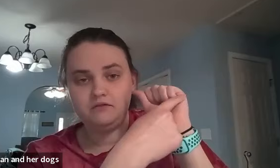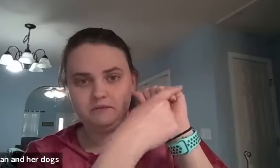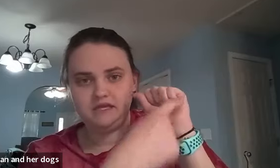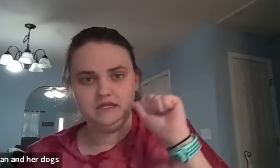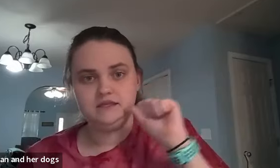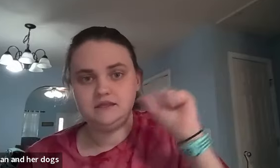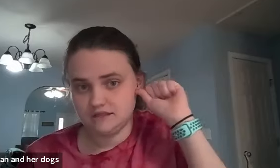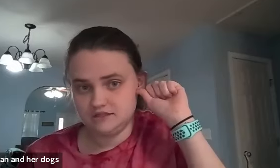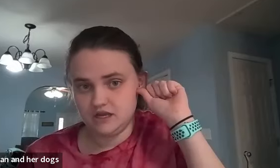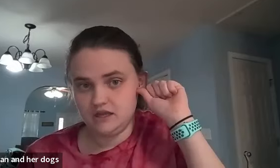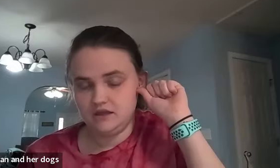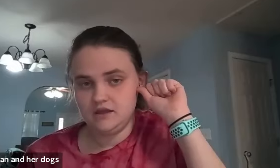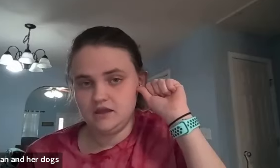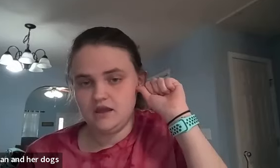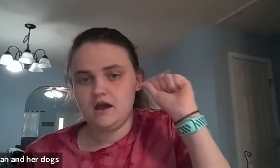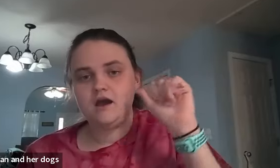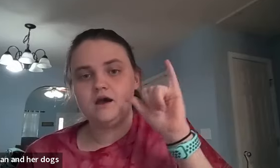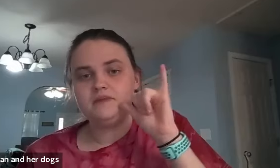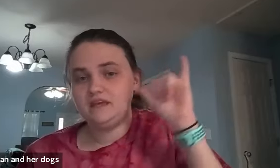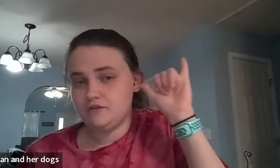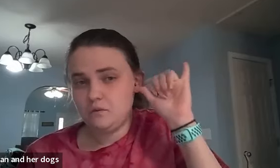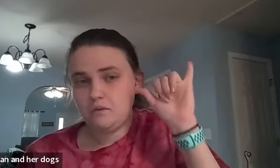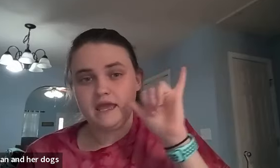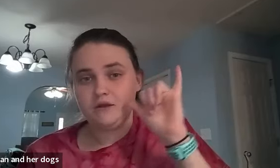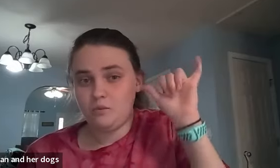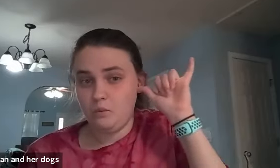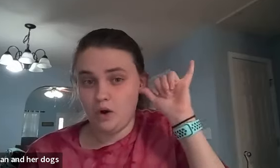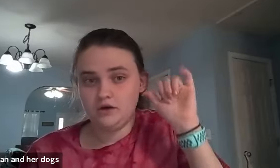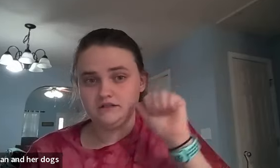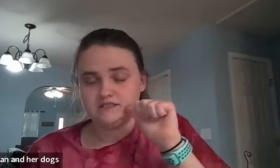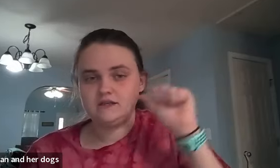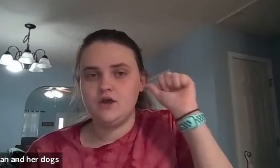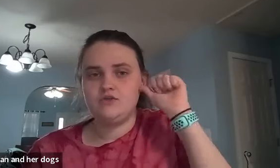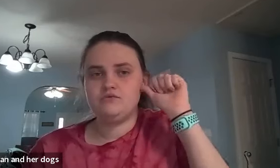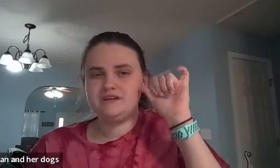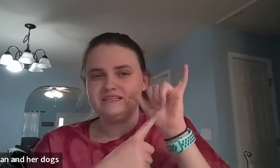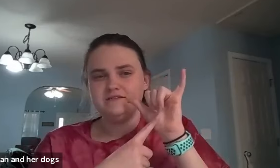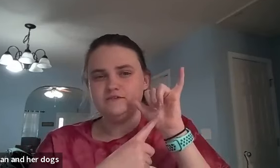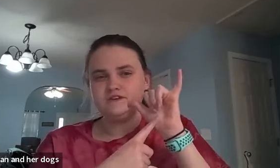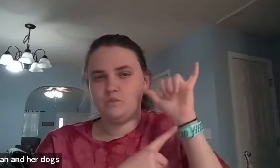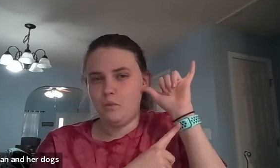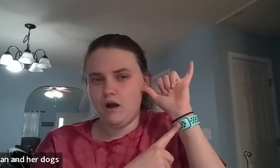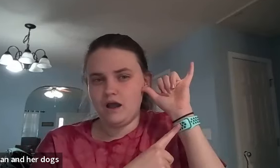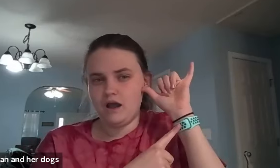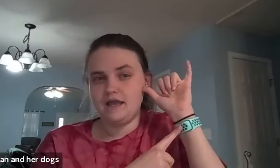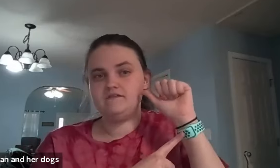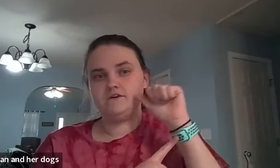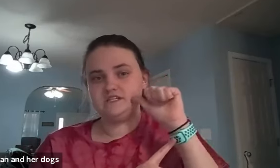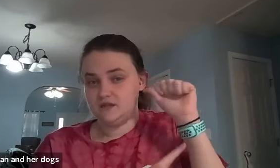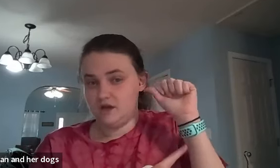the pinky, yesterday. Either way works. The reasoning for this Y versus not